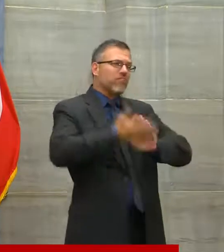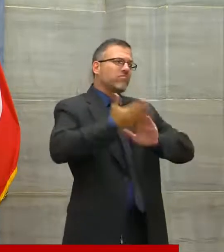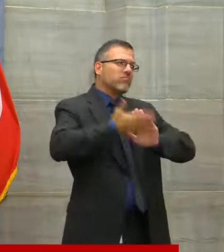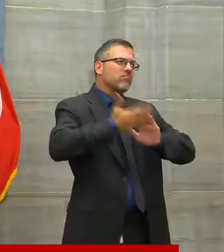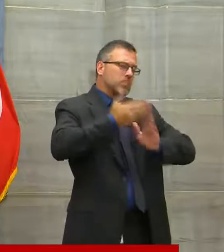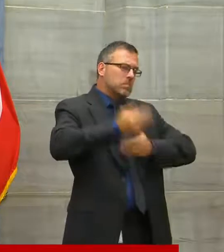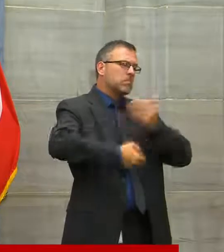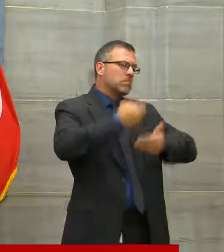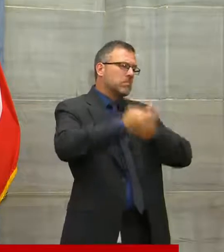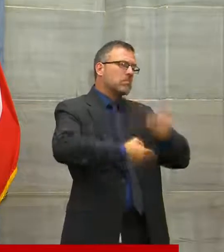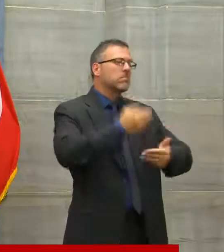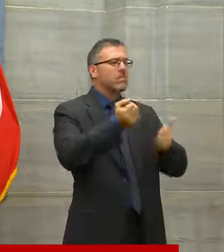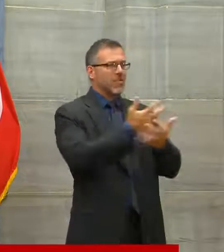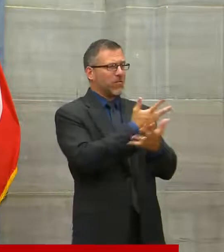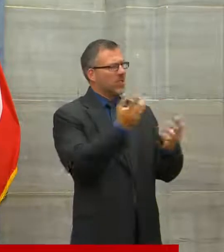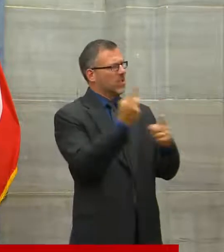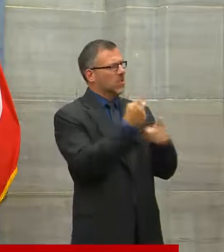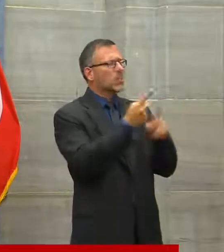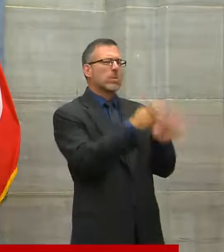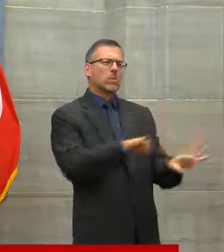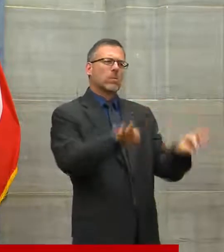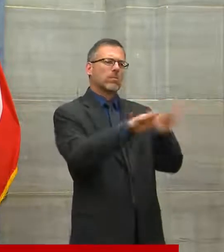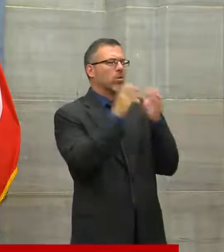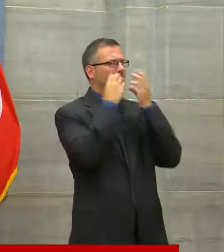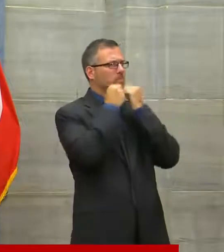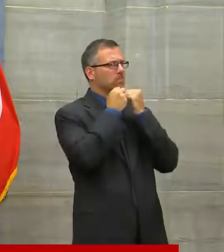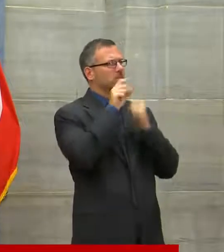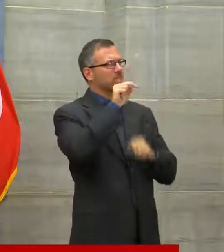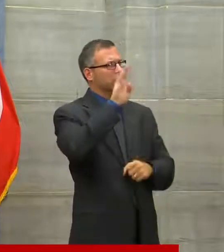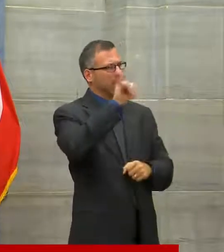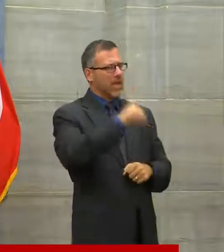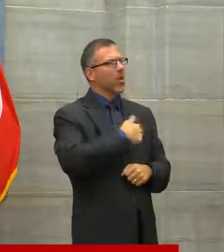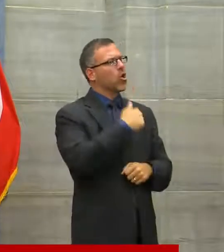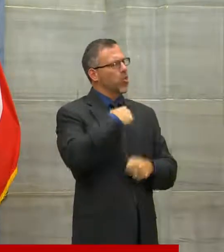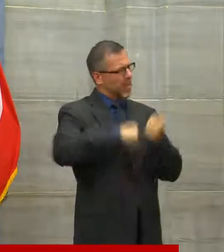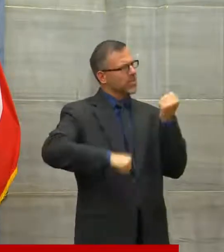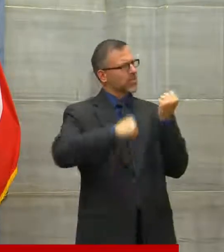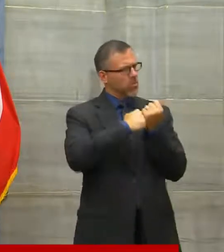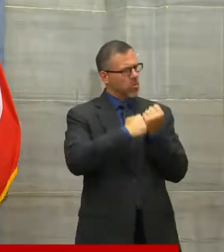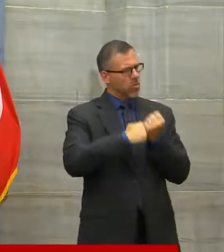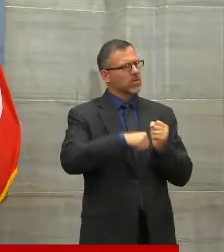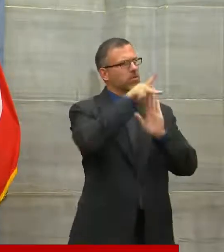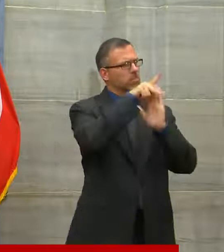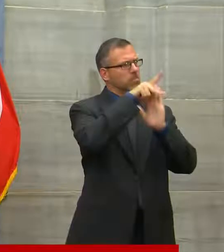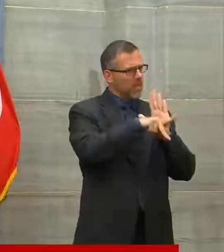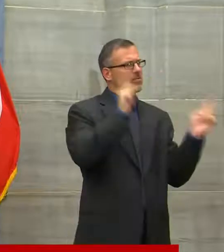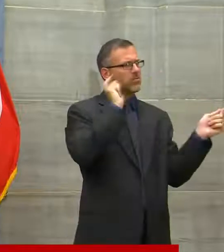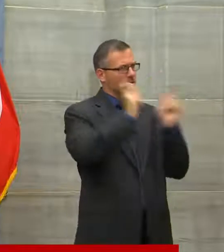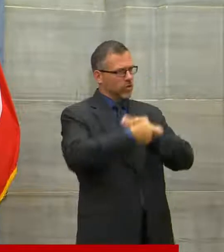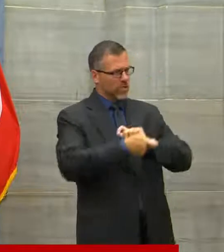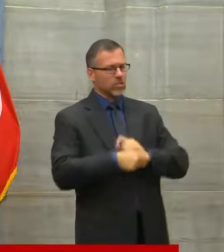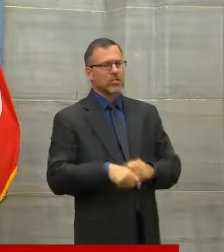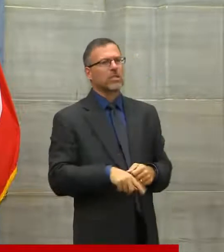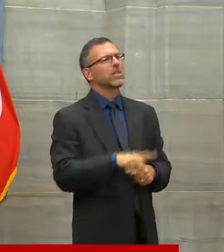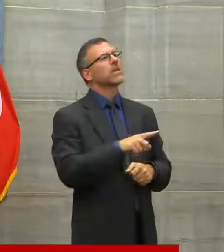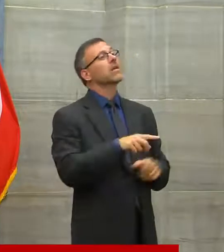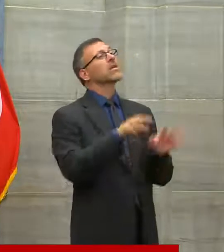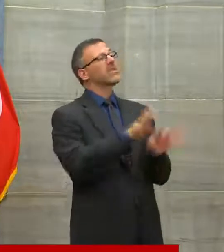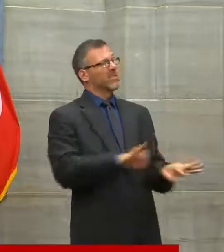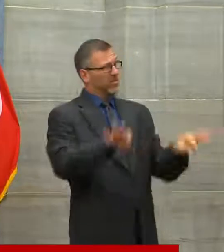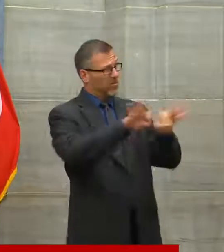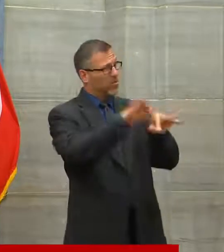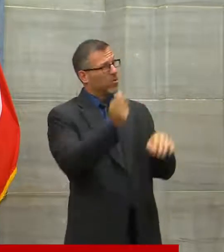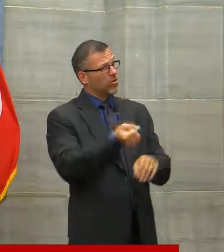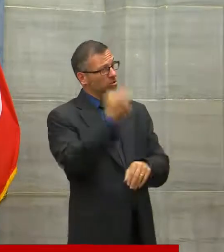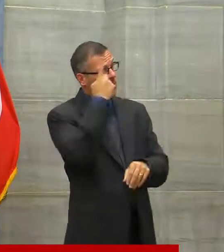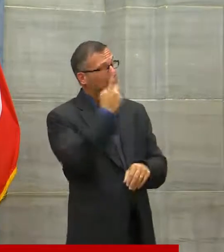support the recommendations, especially those on training, policies, and procedures. It's important to understand that